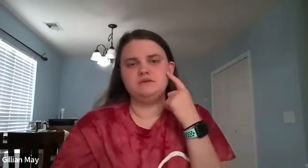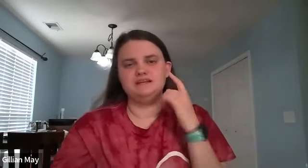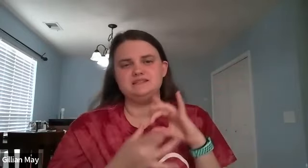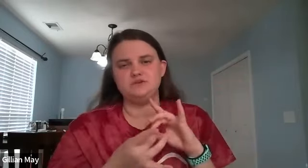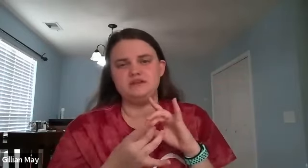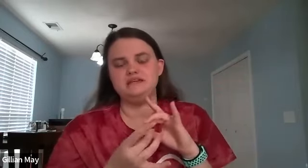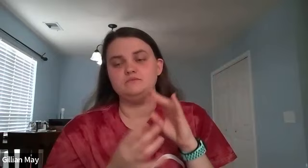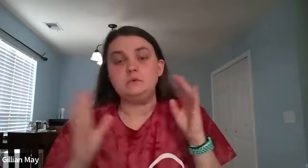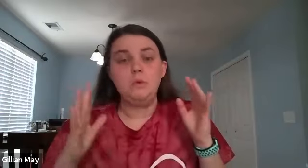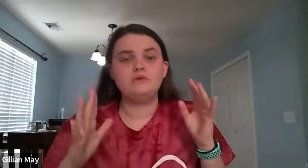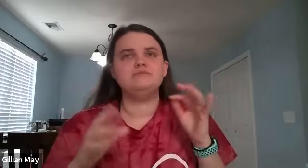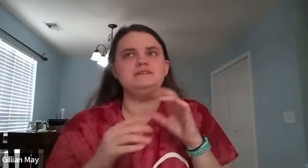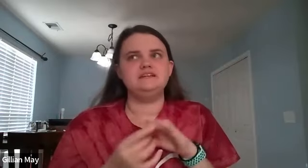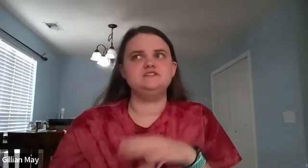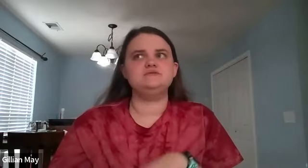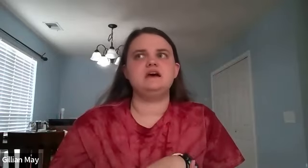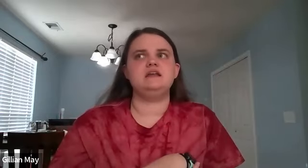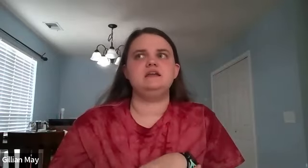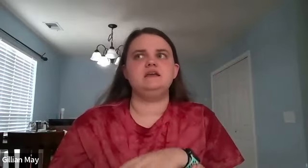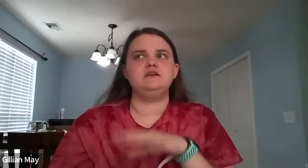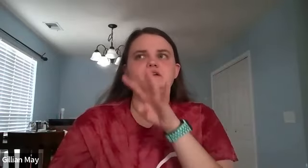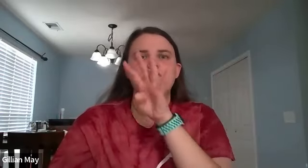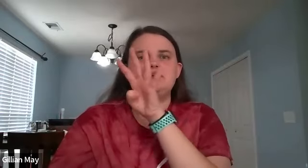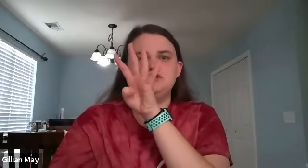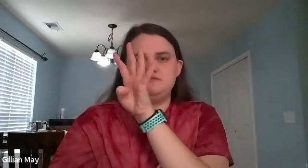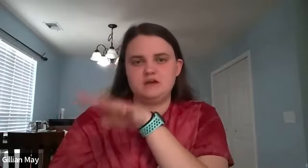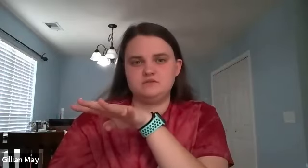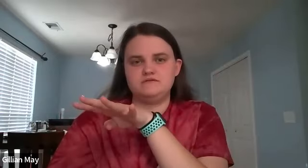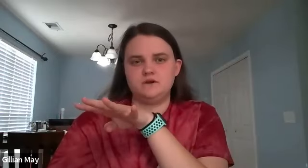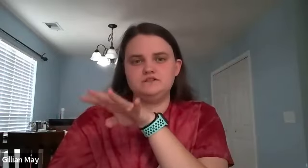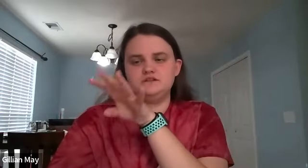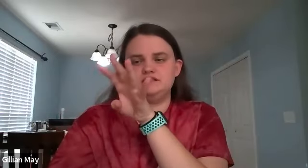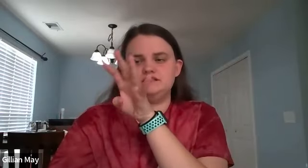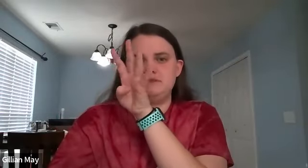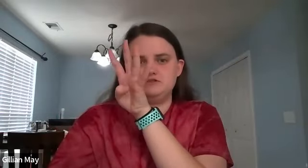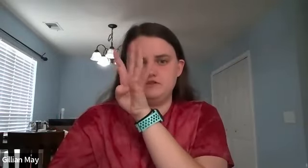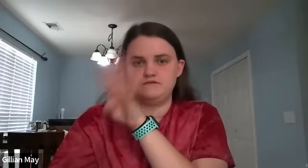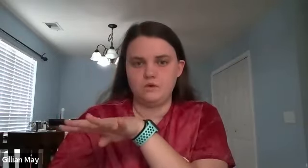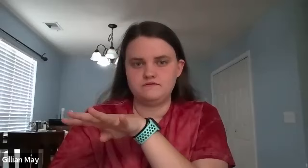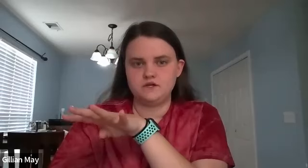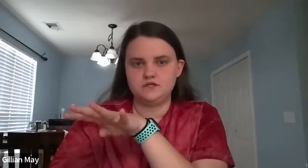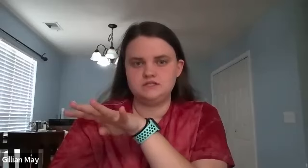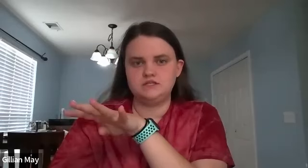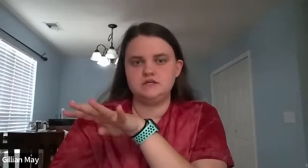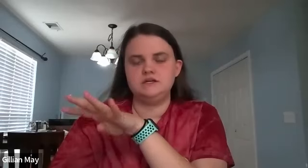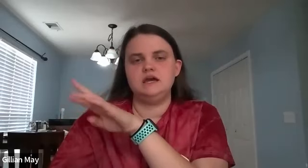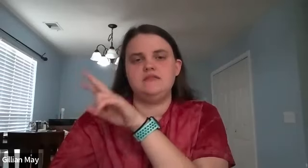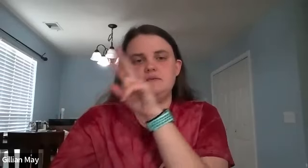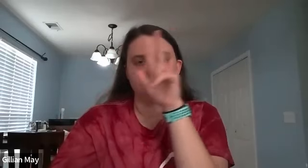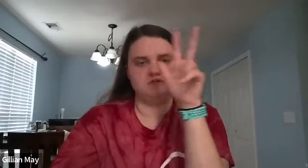what it is more related to is that whatever you bounce with first, like since I bounce with the 4 first, and then I bounce with the